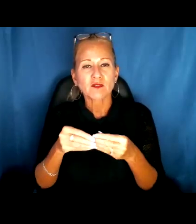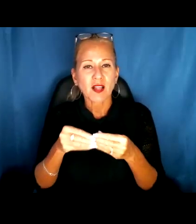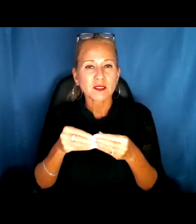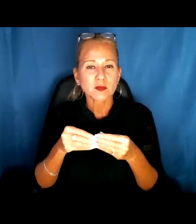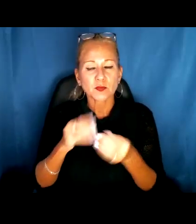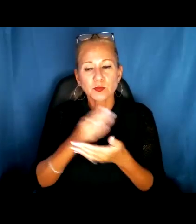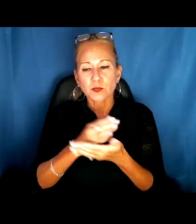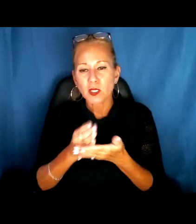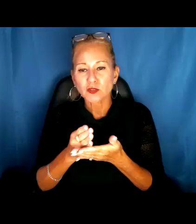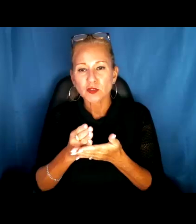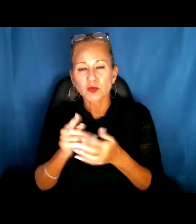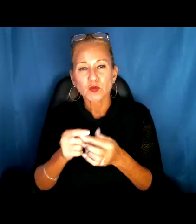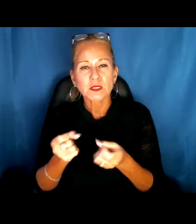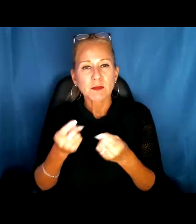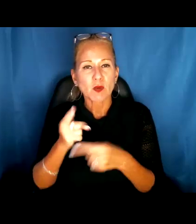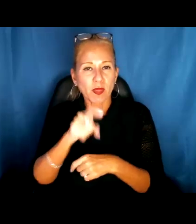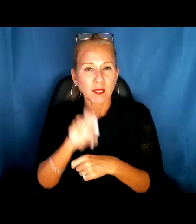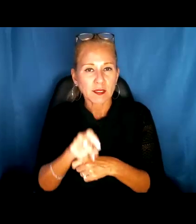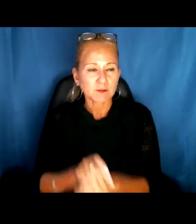spend on what they need.